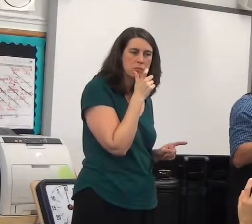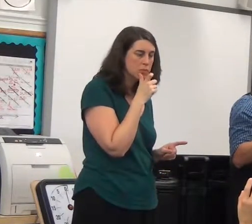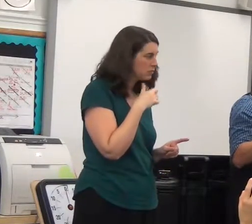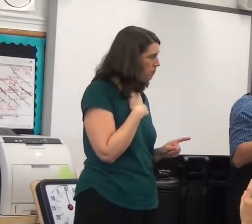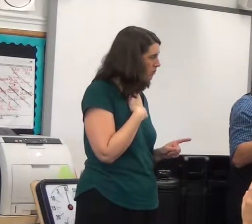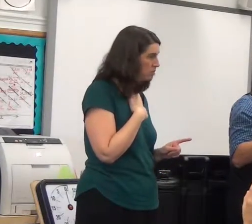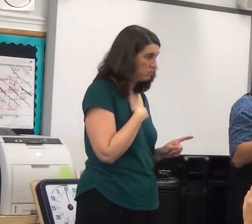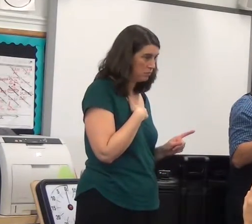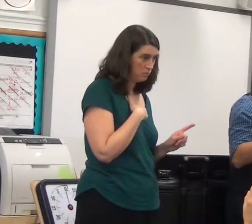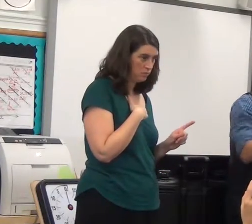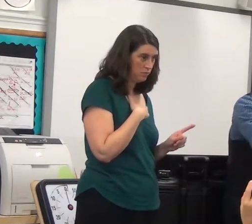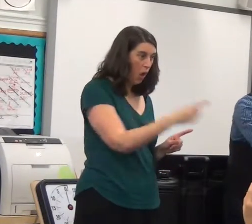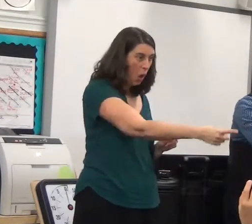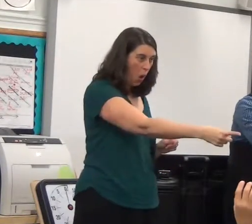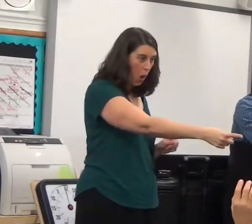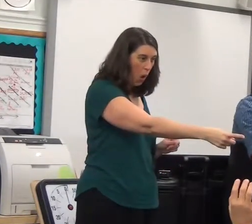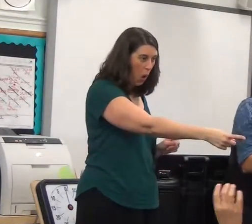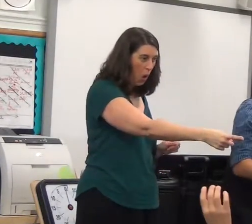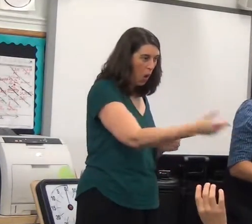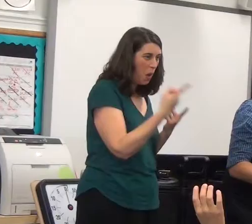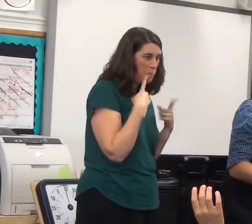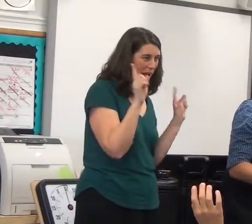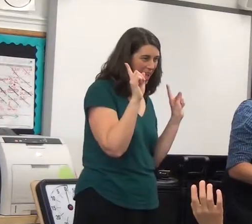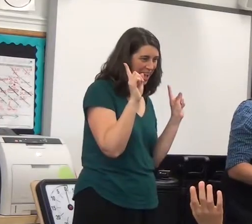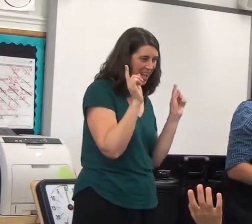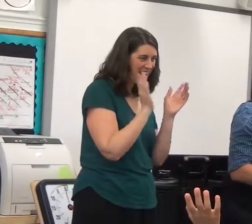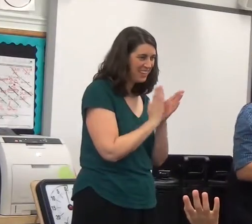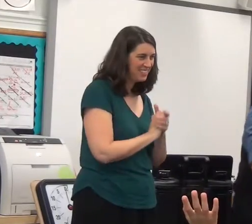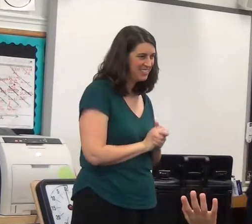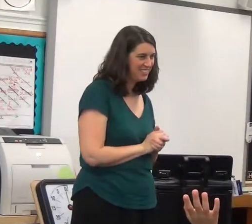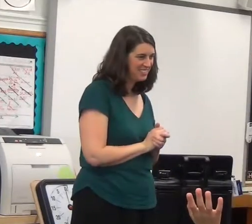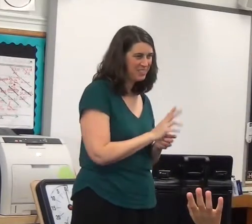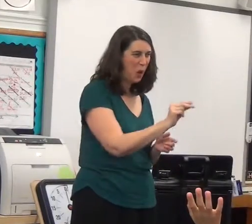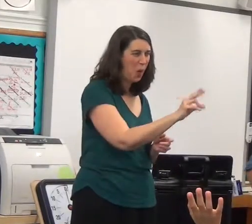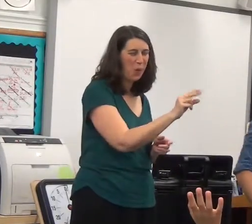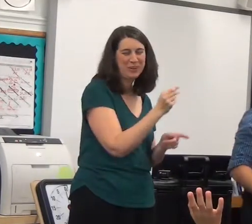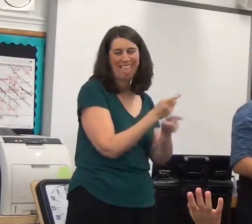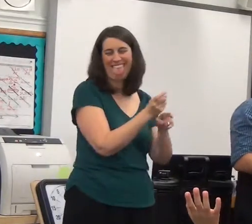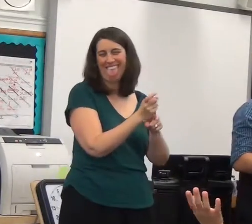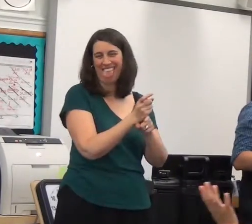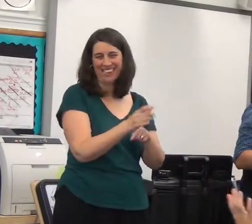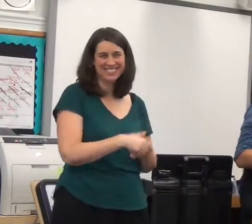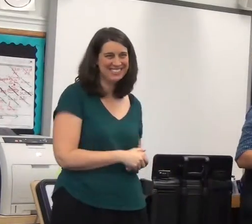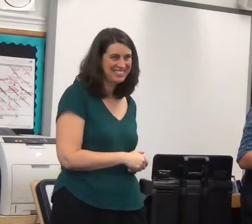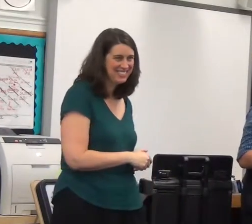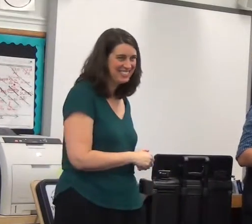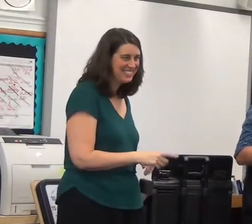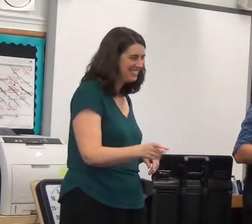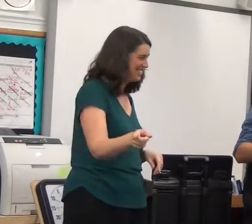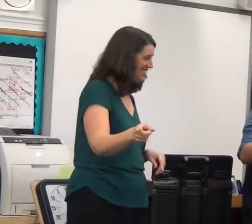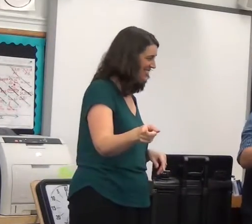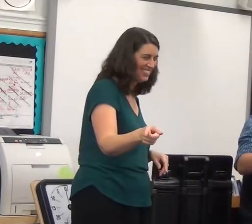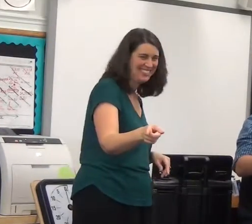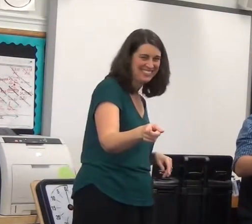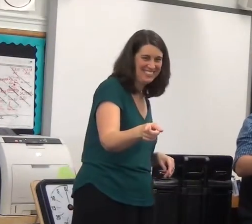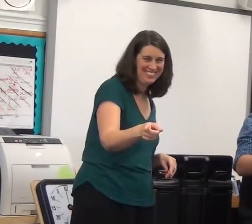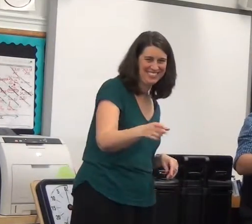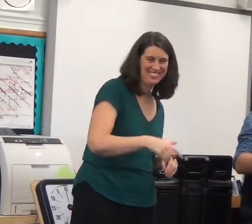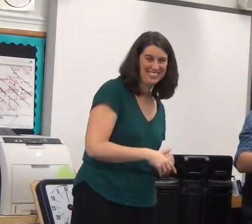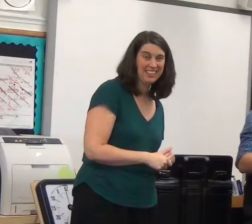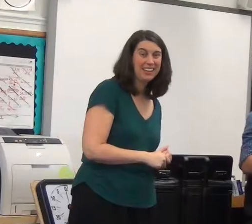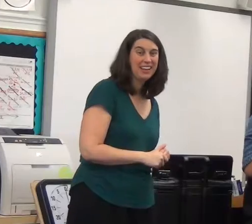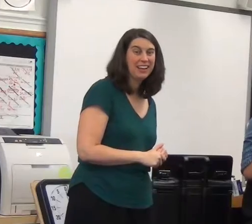of clubs? That was your card? No. No, that wasn't your card. That was your